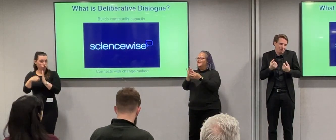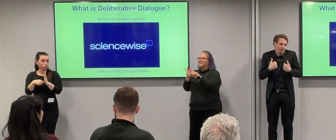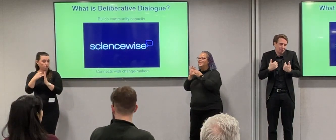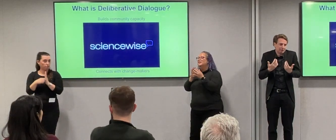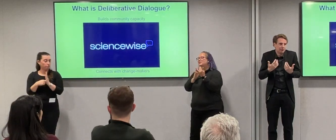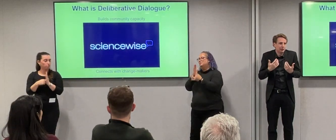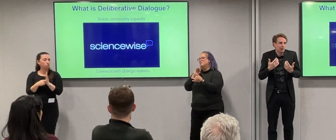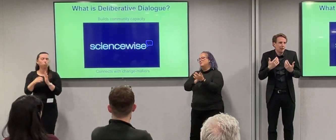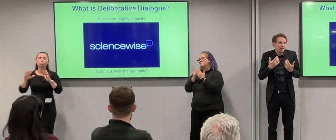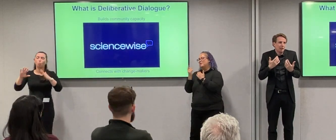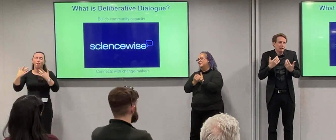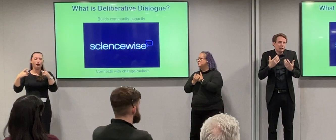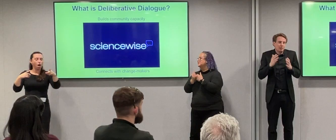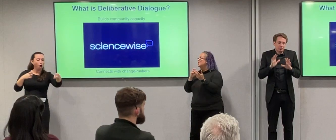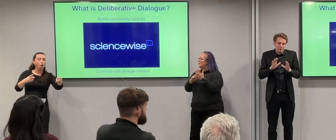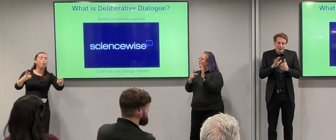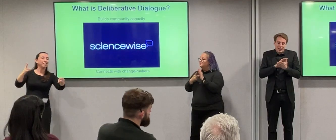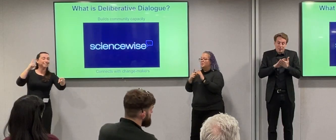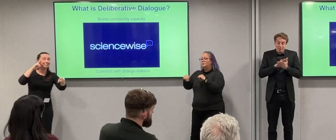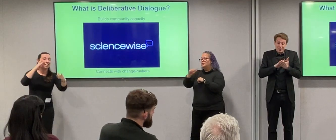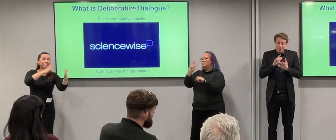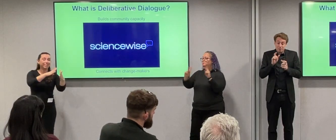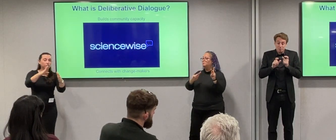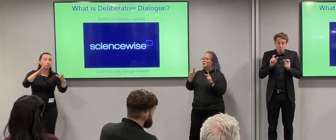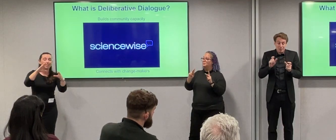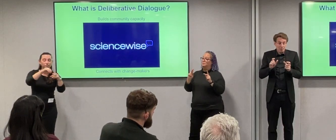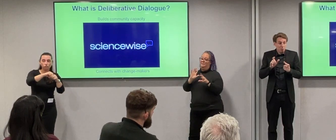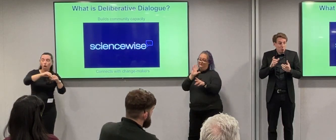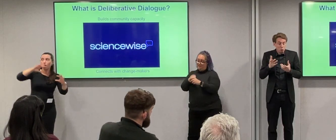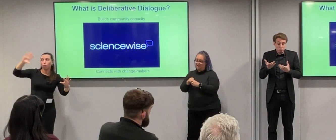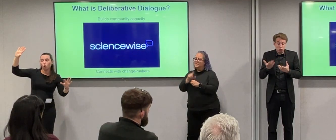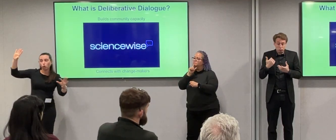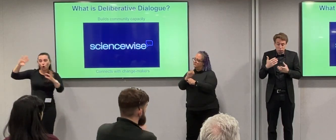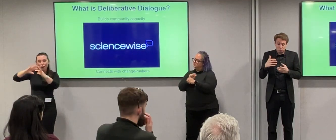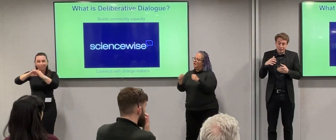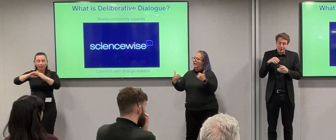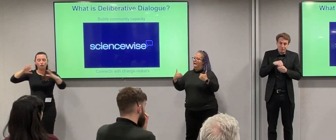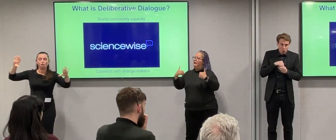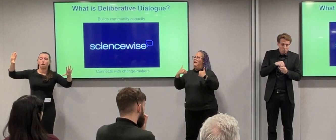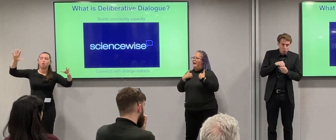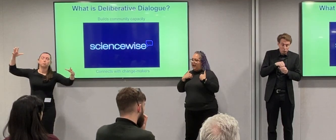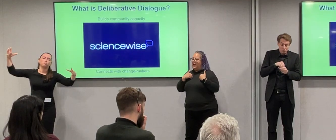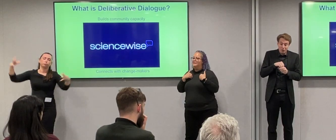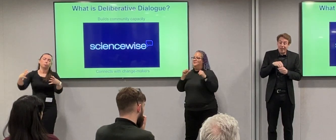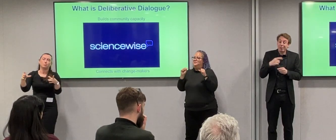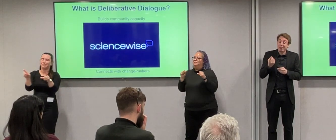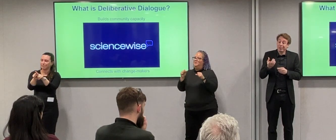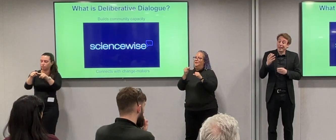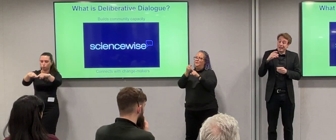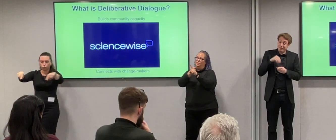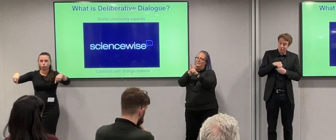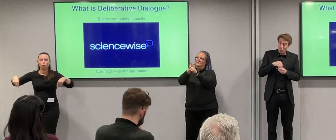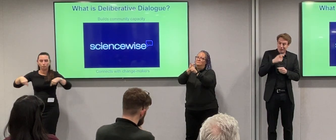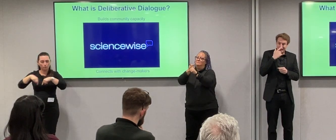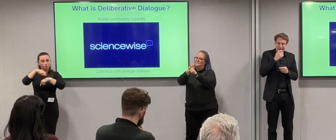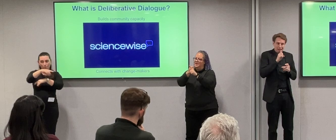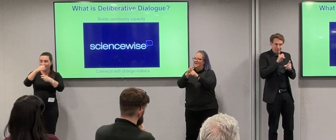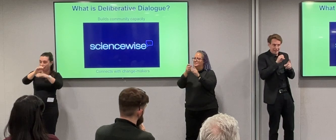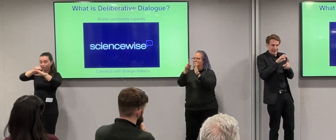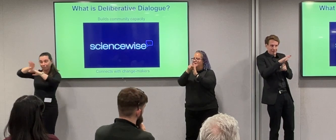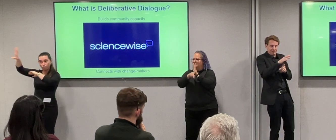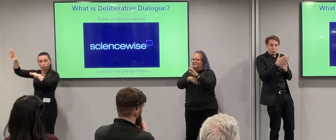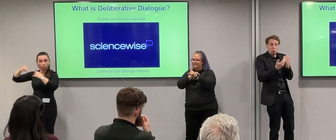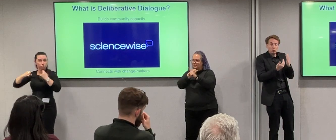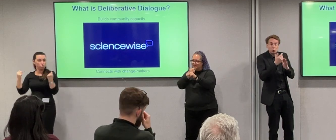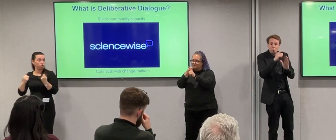means that individuals involved do actually have the ability to influence policy, to make changes.